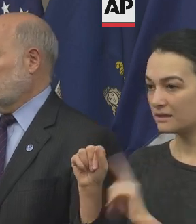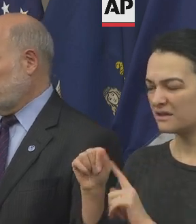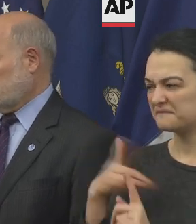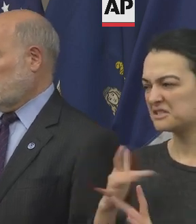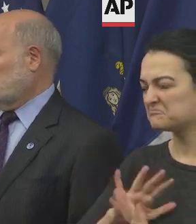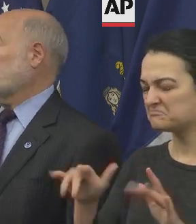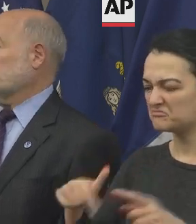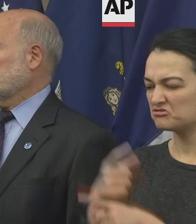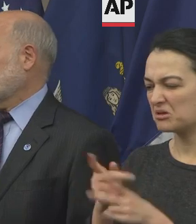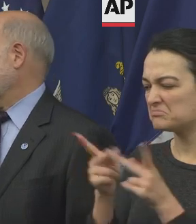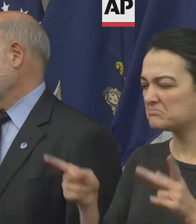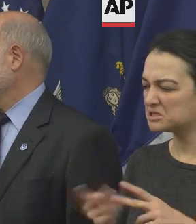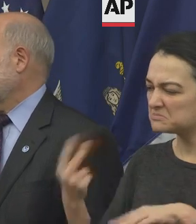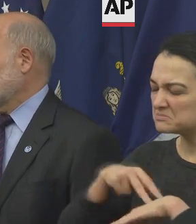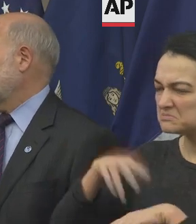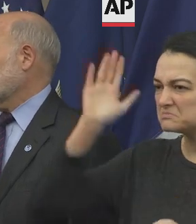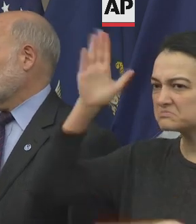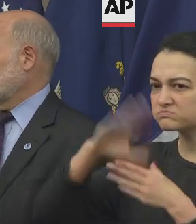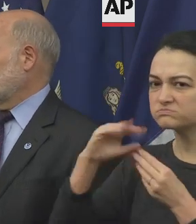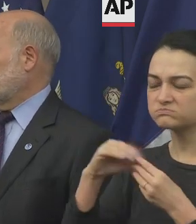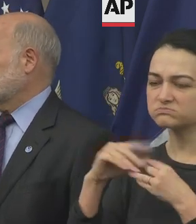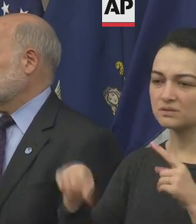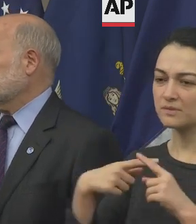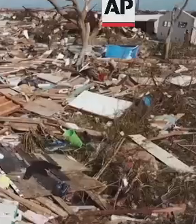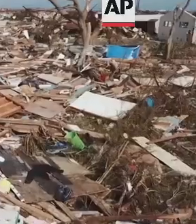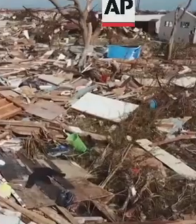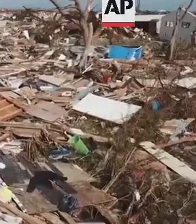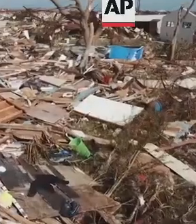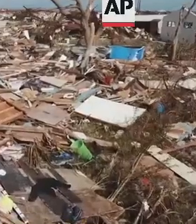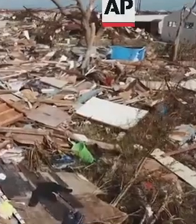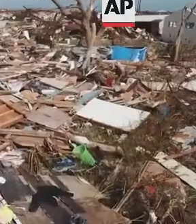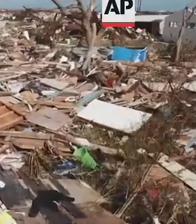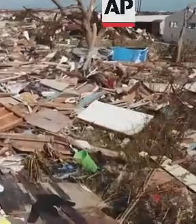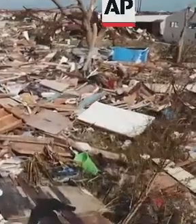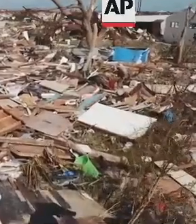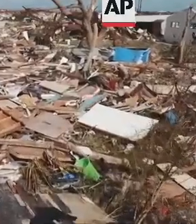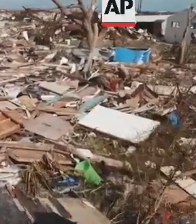phenomenon affecting a large portion of the population and the geography of the United States.